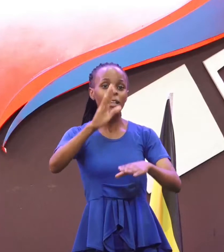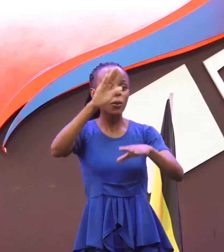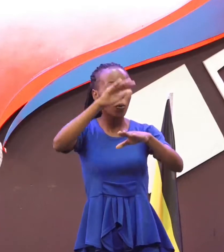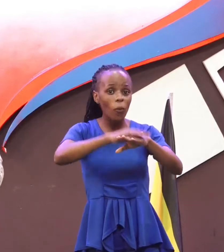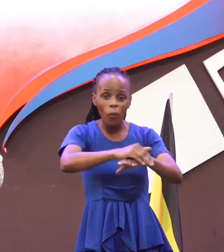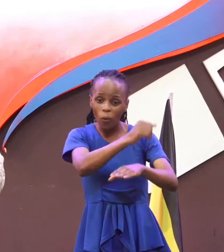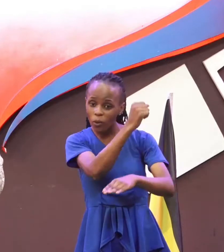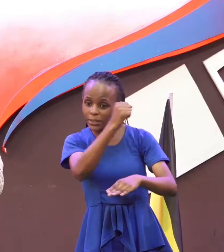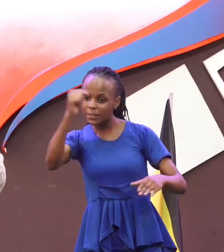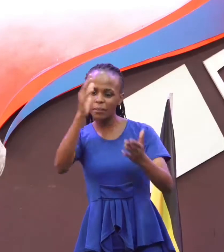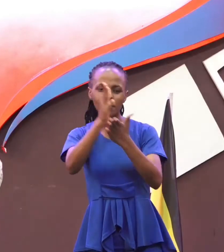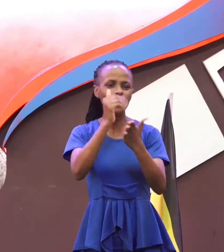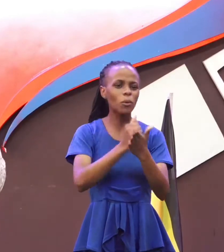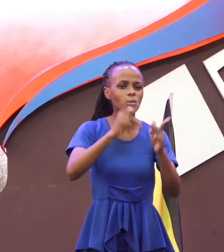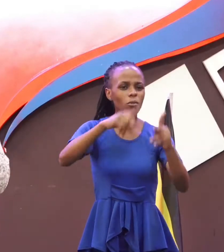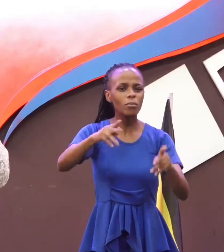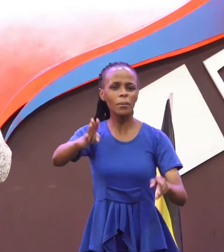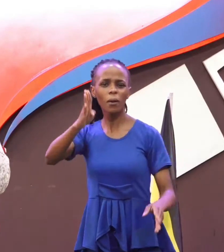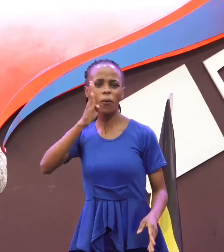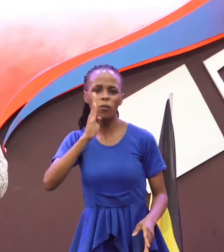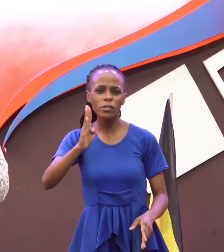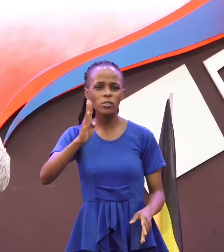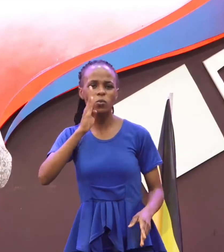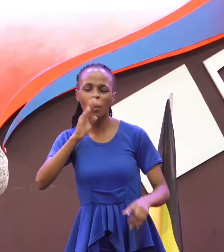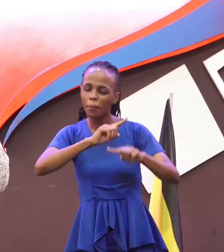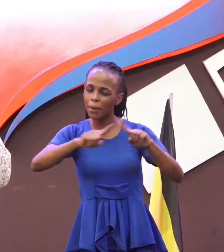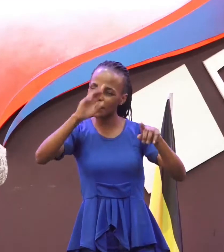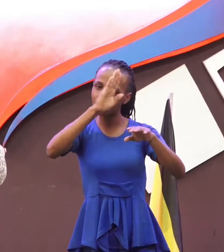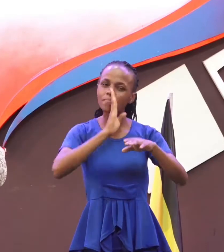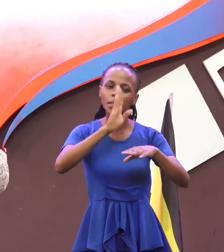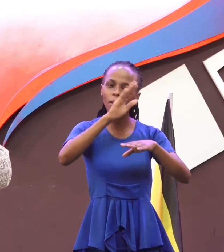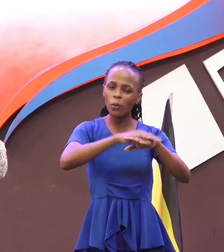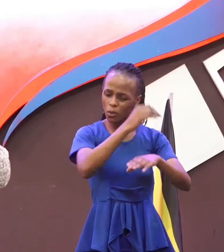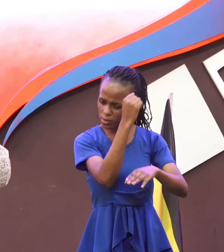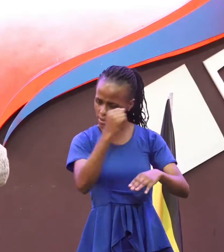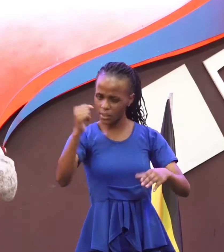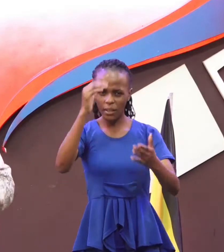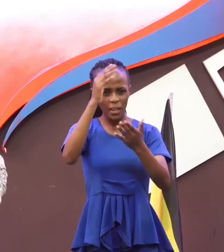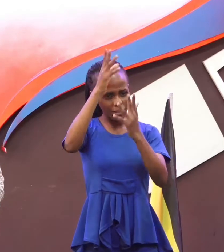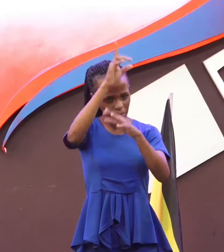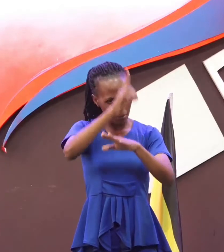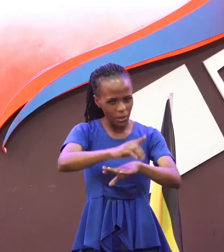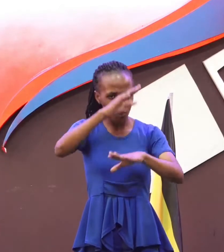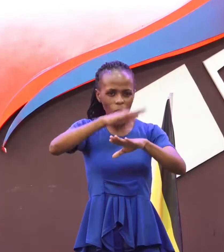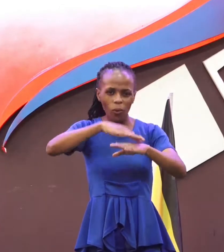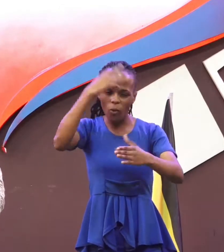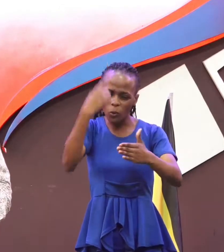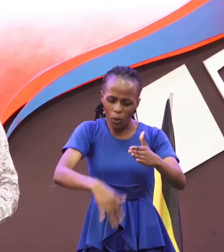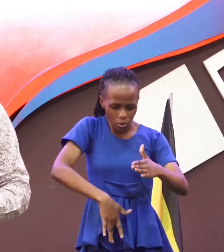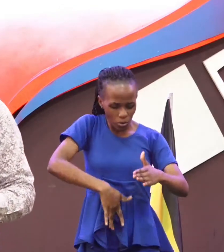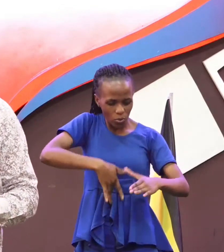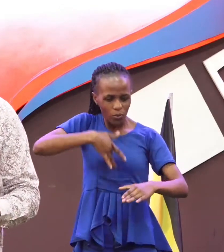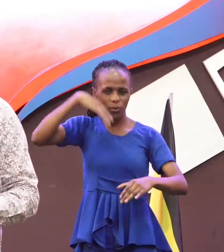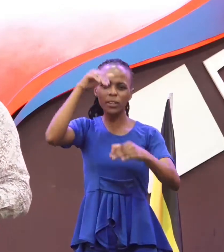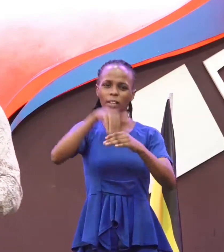ludda lumu lwa bigambo by'abantu. Beera ku ludda lw'olina okubeerako okusinziira ku ky'owulira mu nkolagana yo ne Katonda. Do not be on the